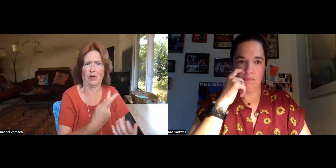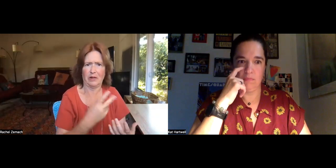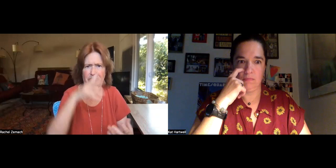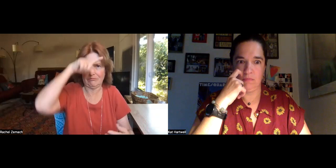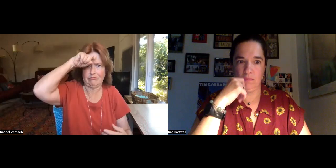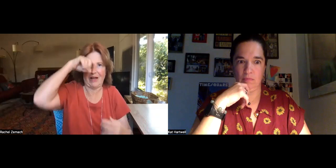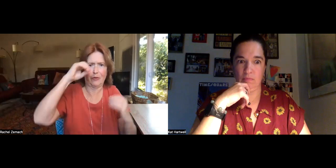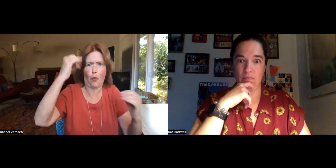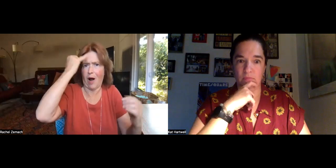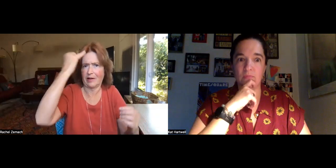we ignored